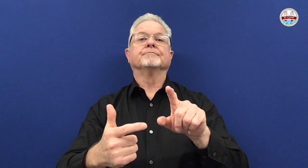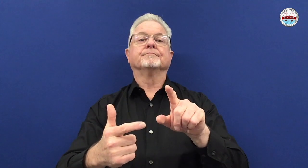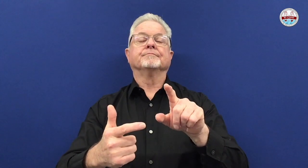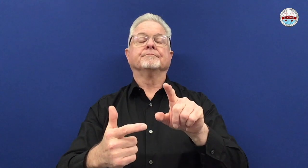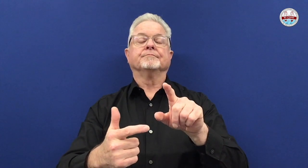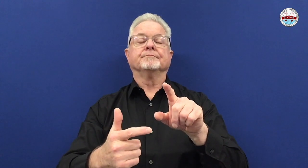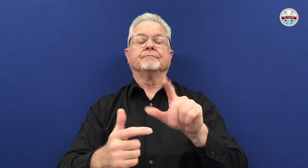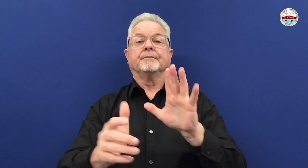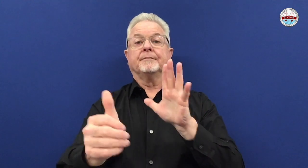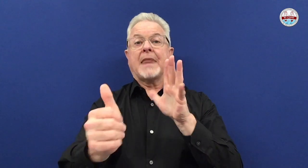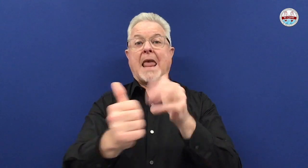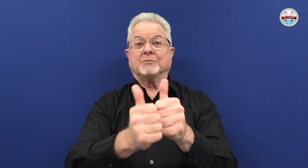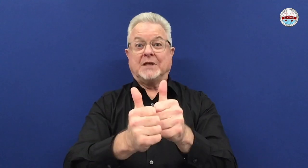The second group of people,